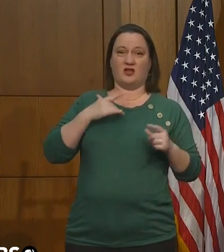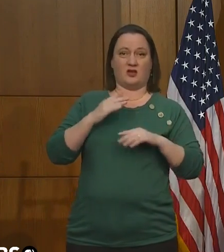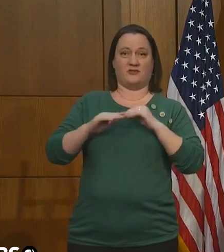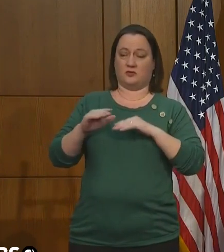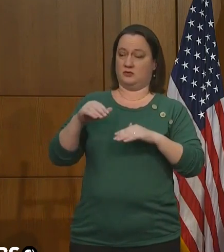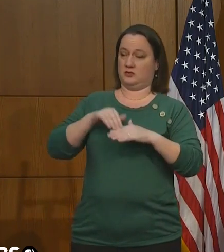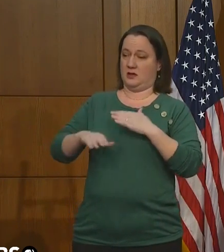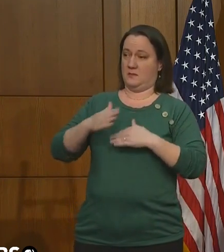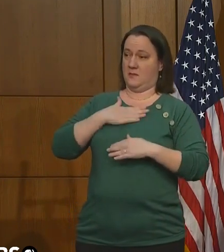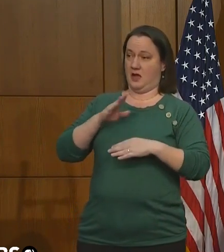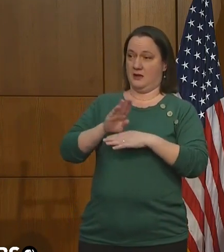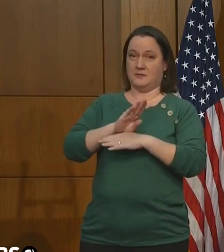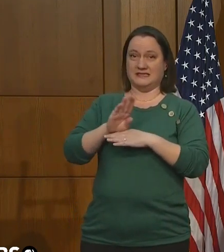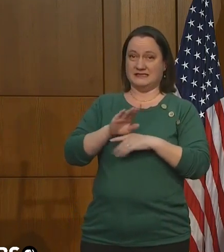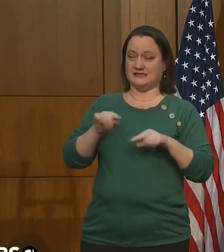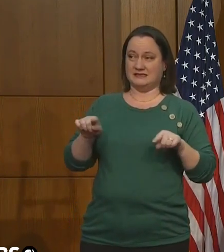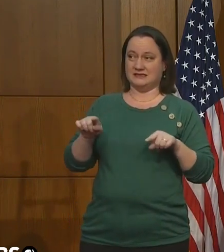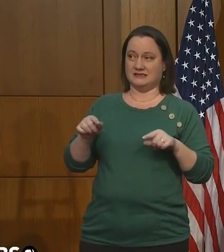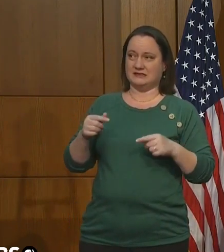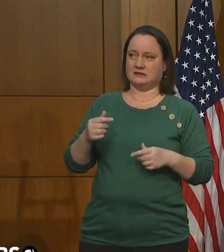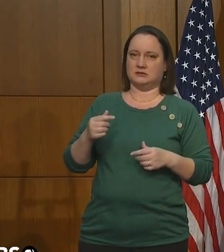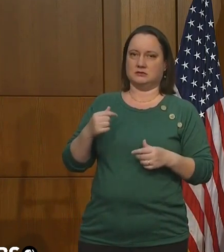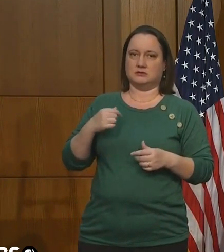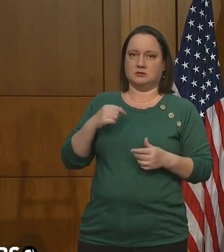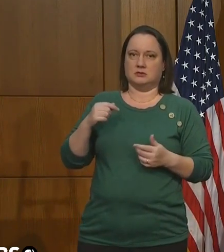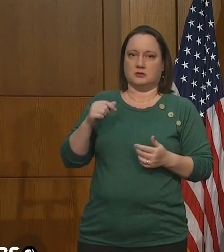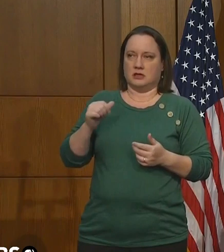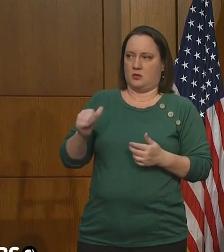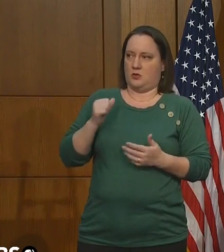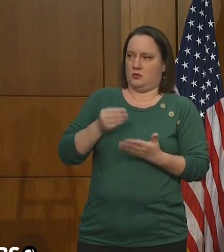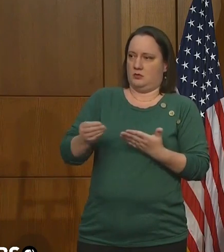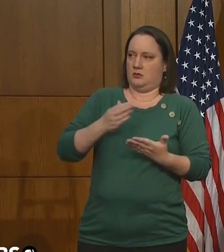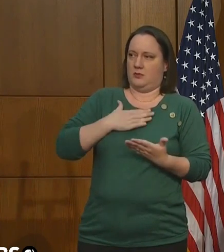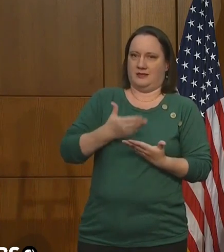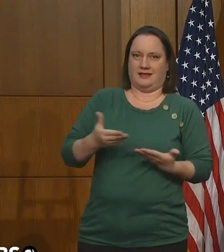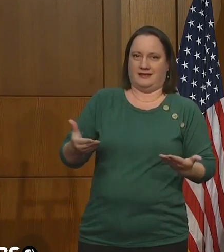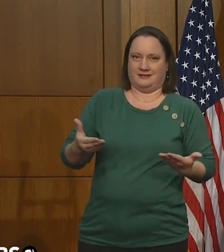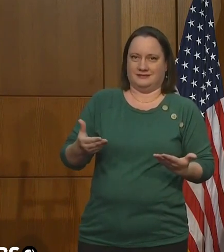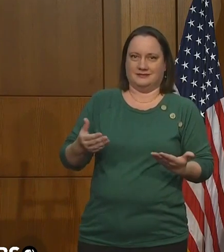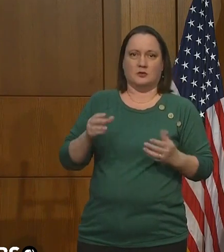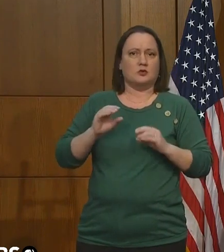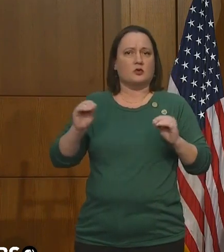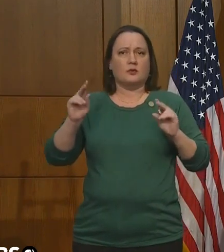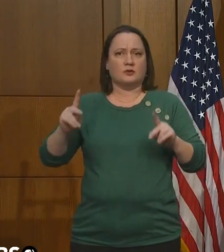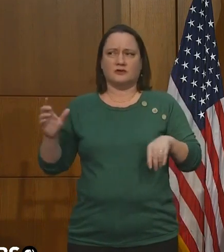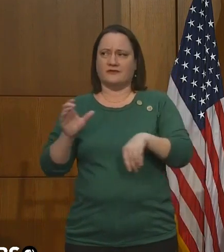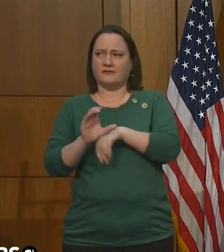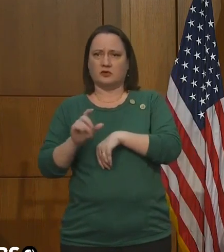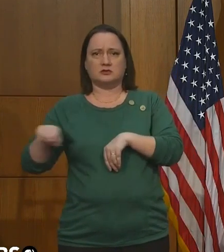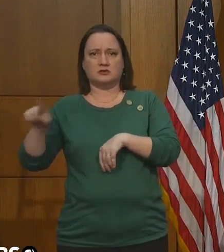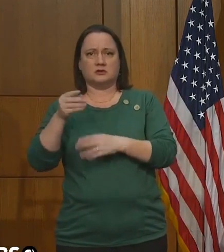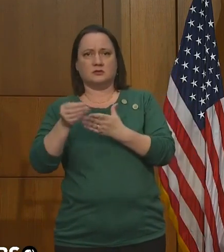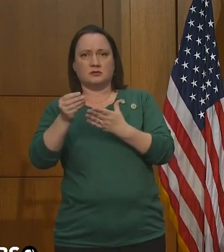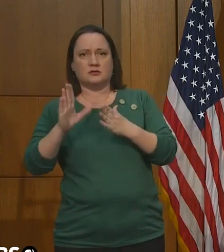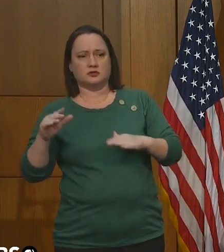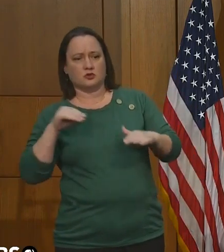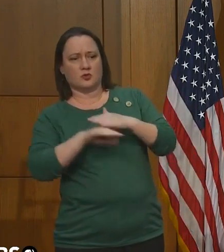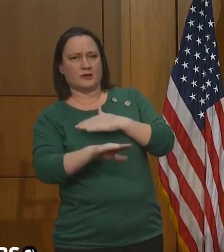comfortable going into a place of business, they're not going to go, and nobody's forcing their hand to go. So I would just